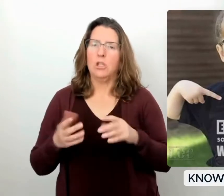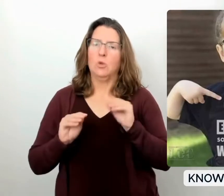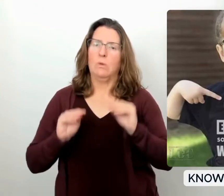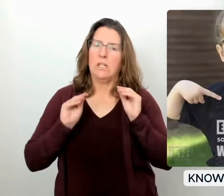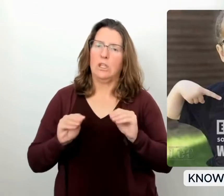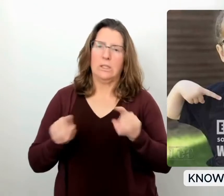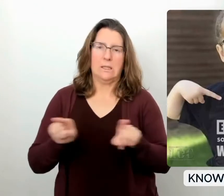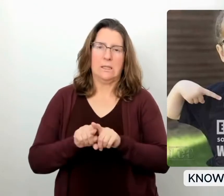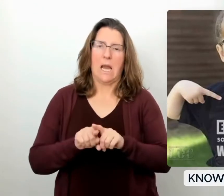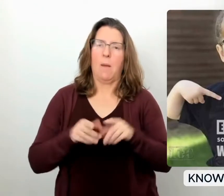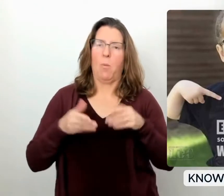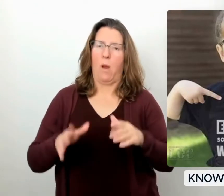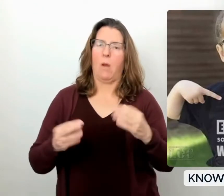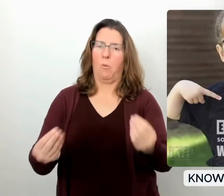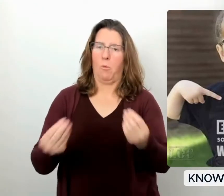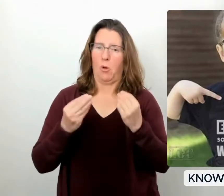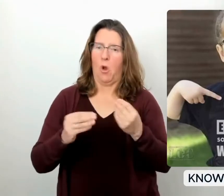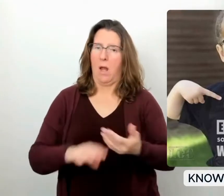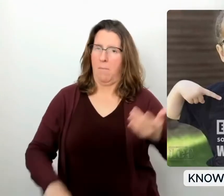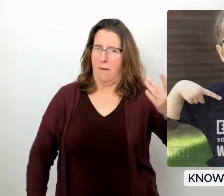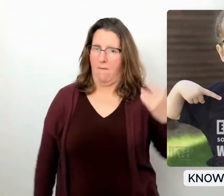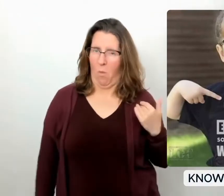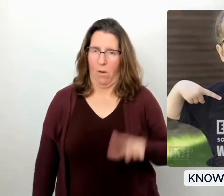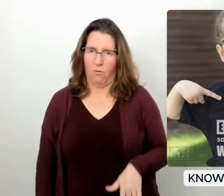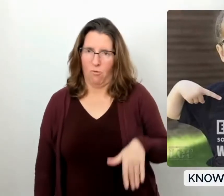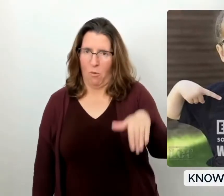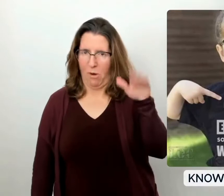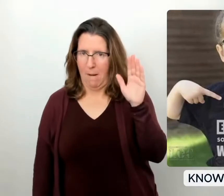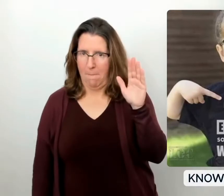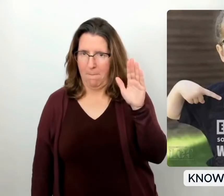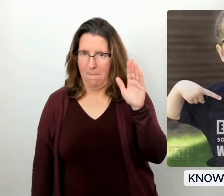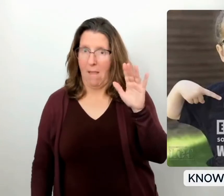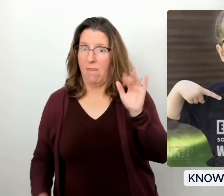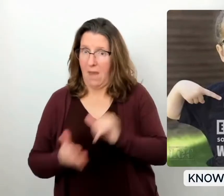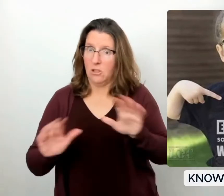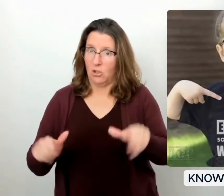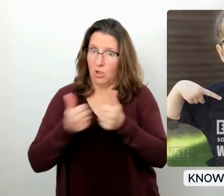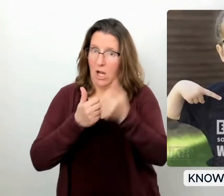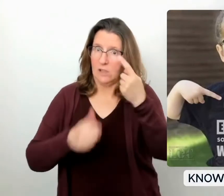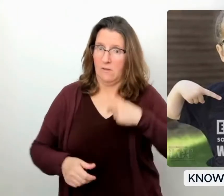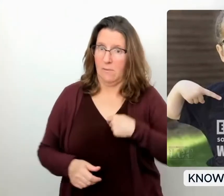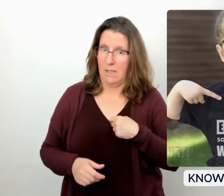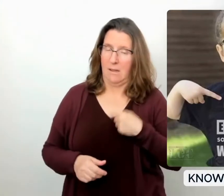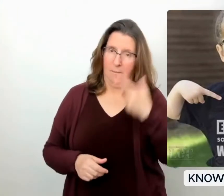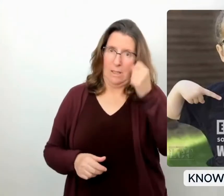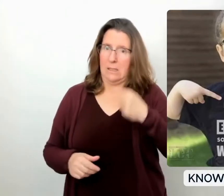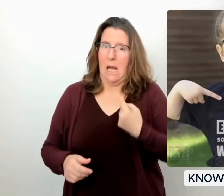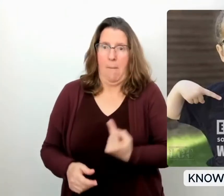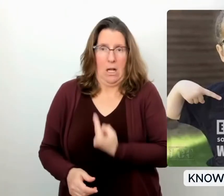we were taught or our preferred way of learning. Admittedly, that's a particular challenge for me because